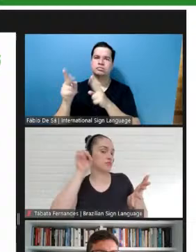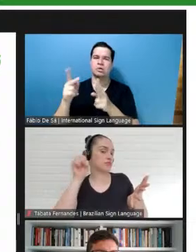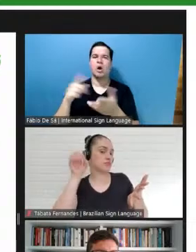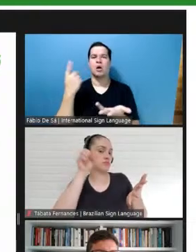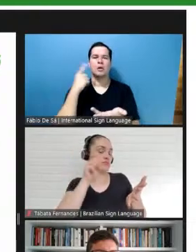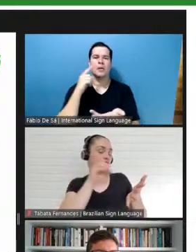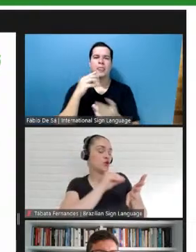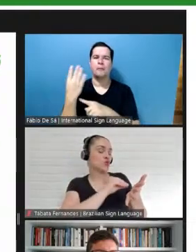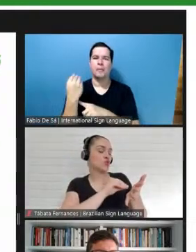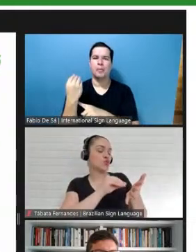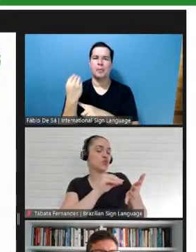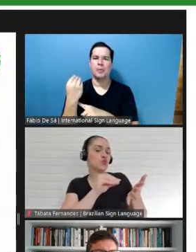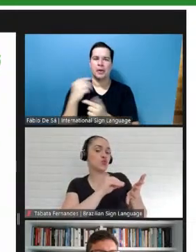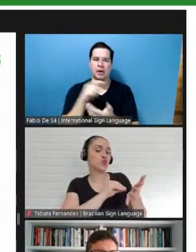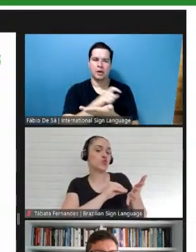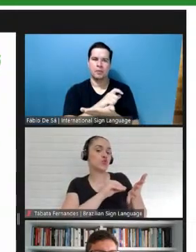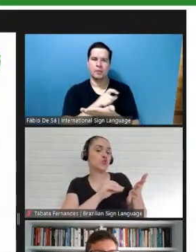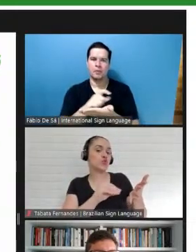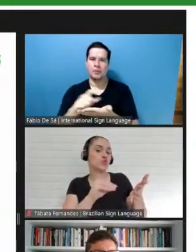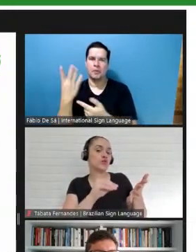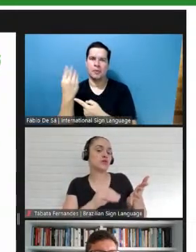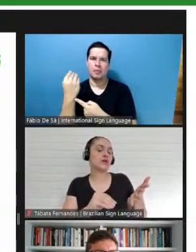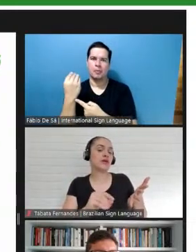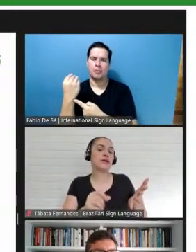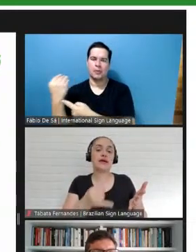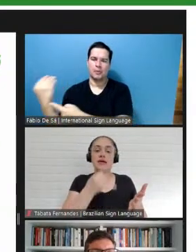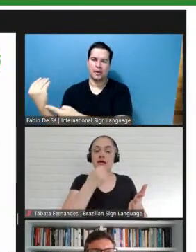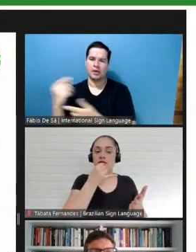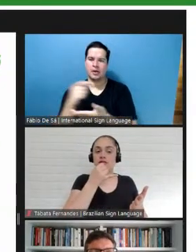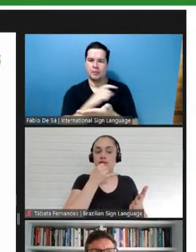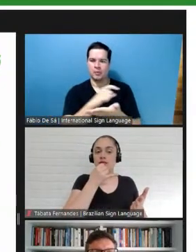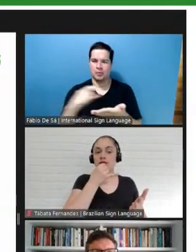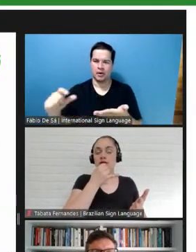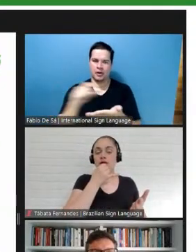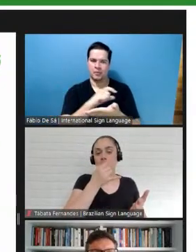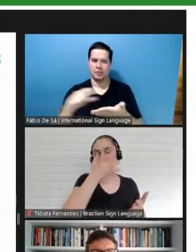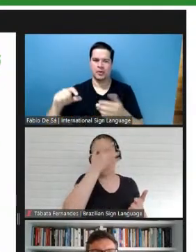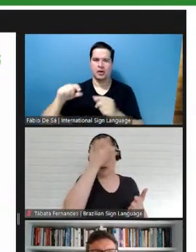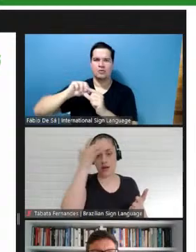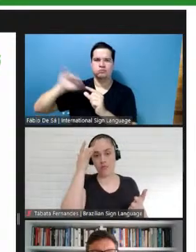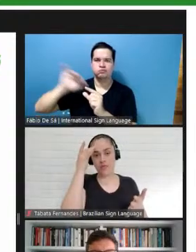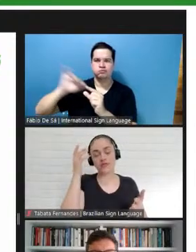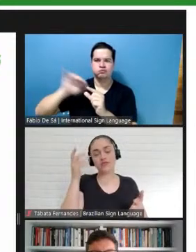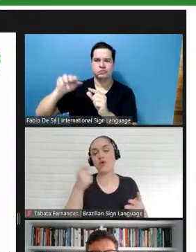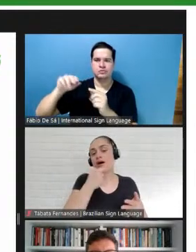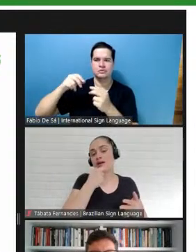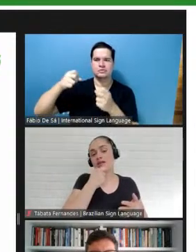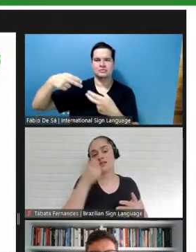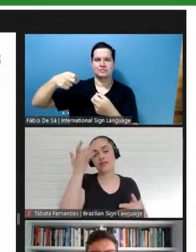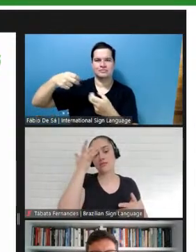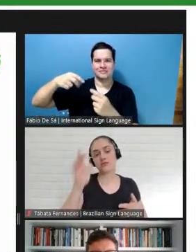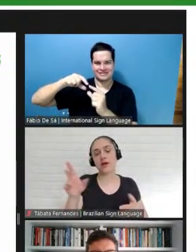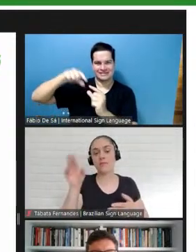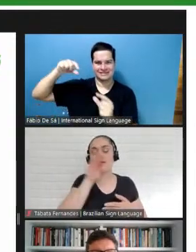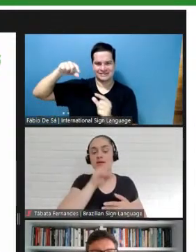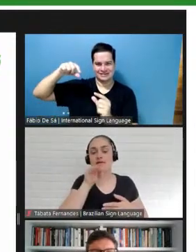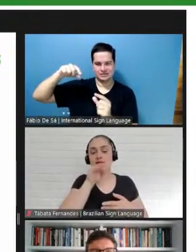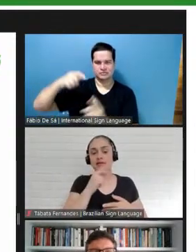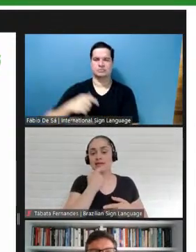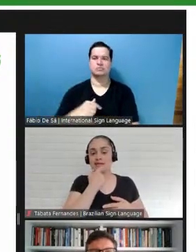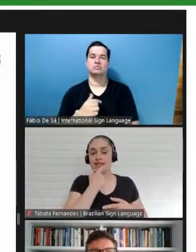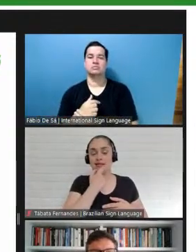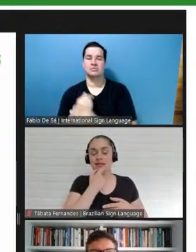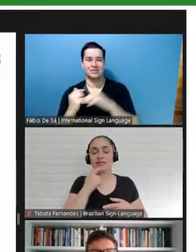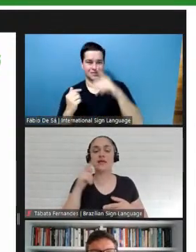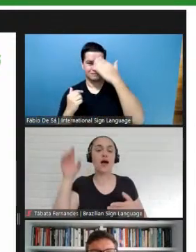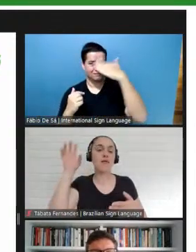got students with English as a second language, they can be incorporated into reading lessons in the classroom as well. So there's some really interesting